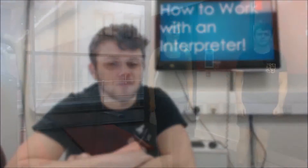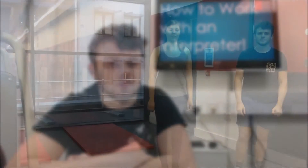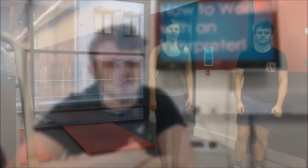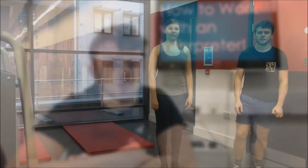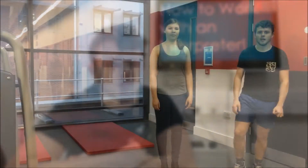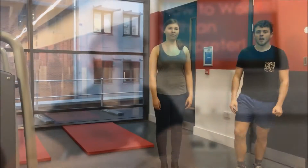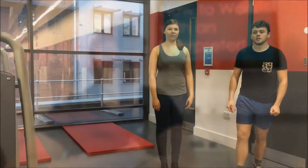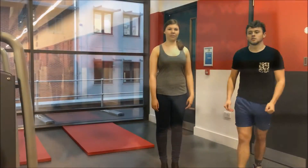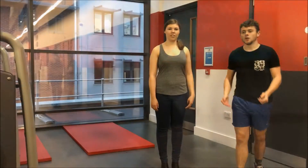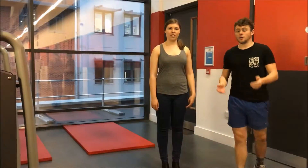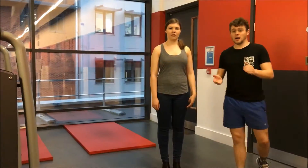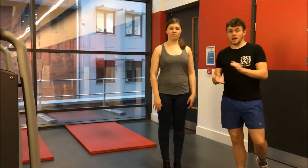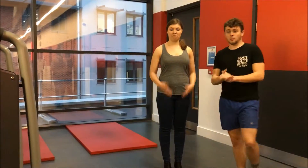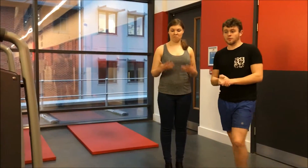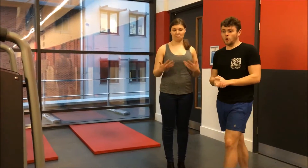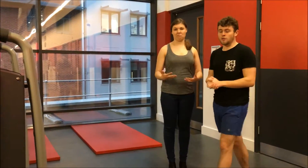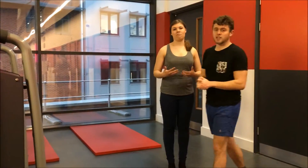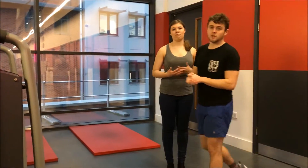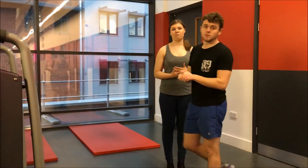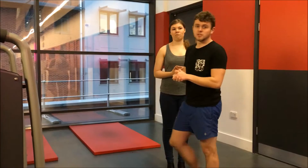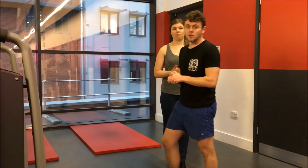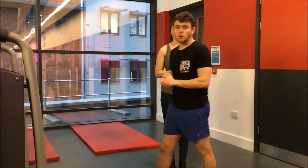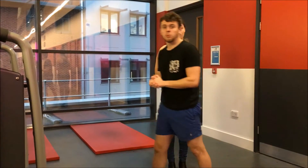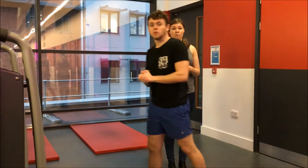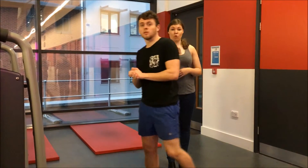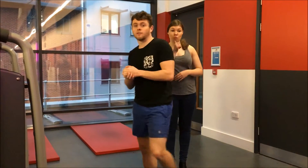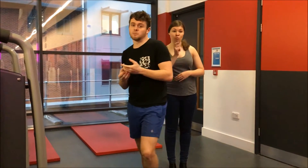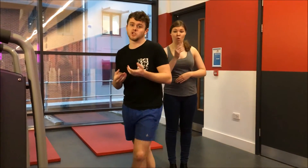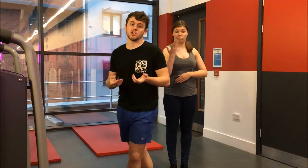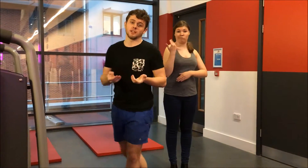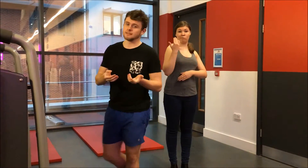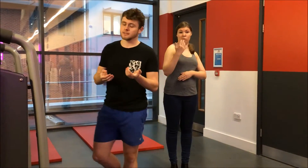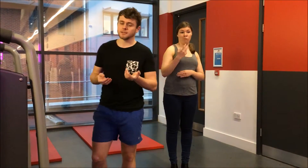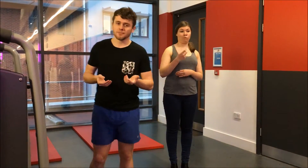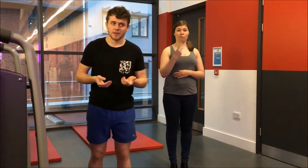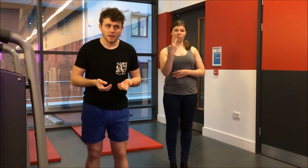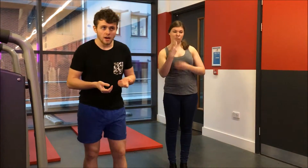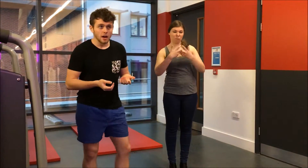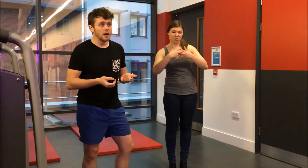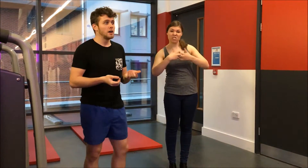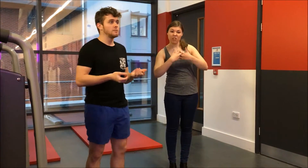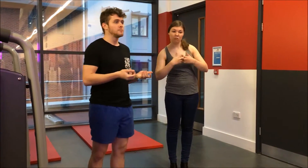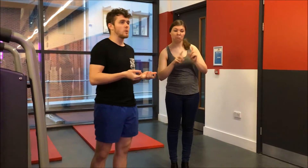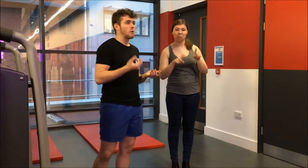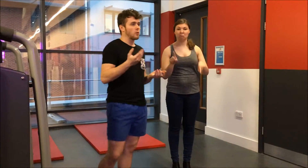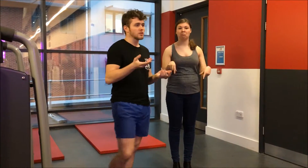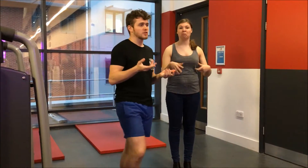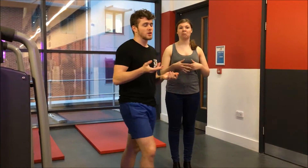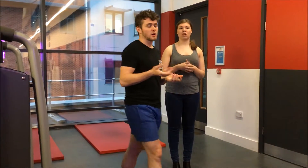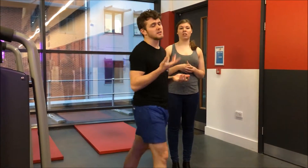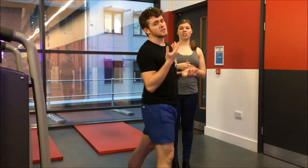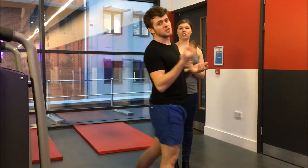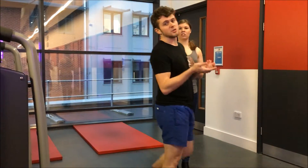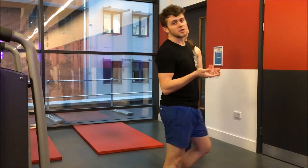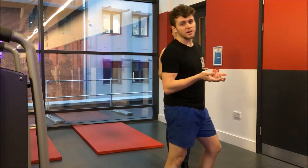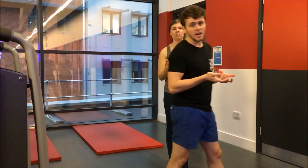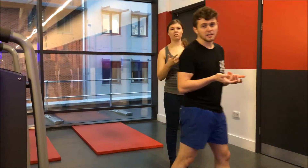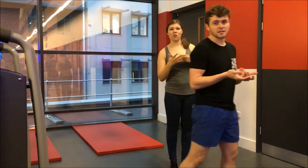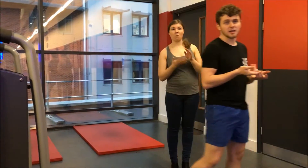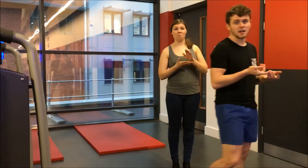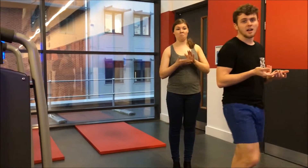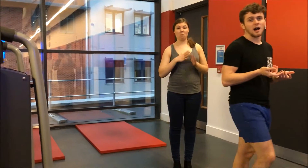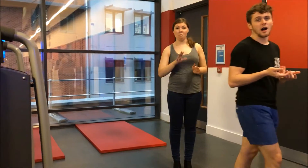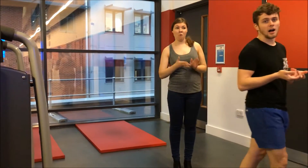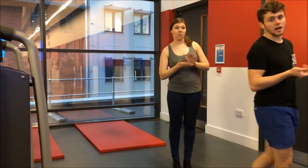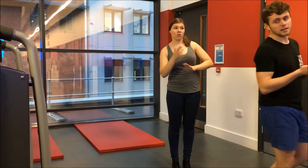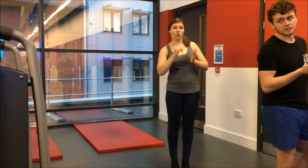communication. So, we've already used a couple of the machines. I want us to go into the studio